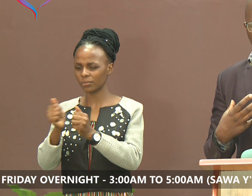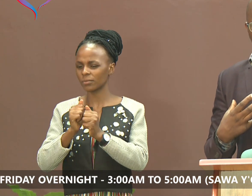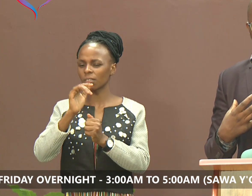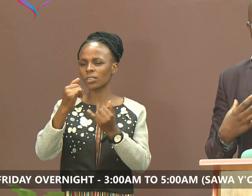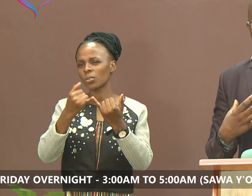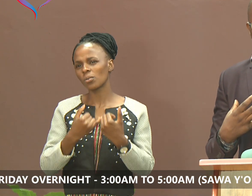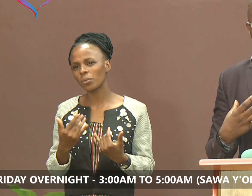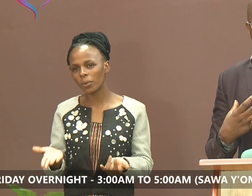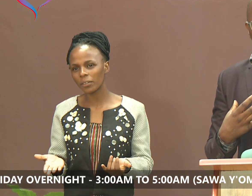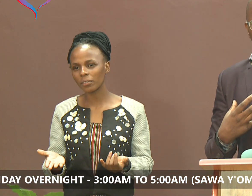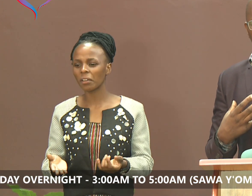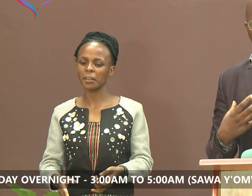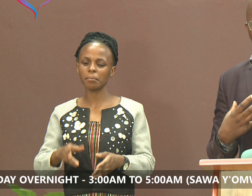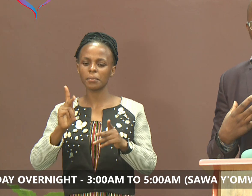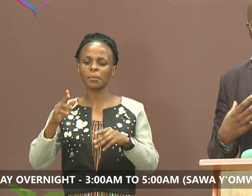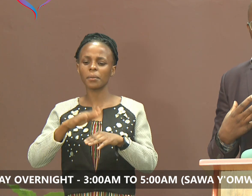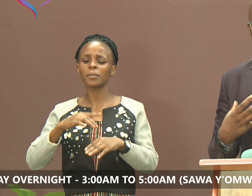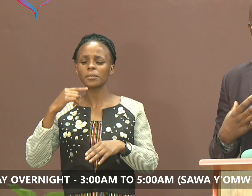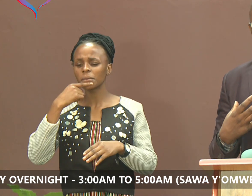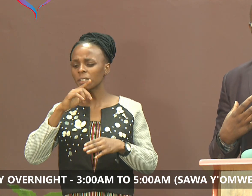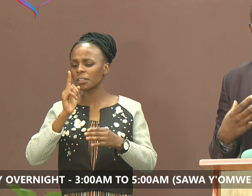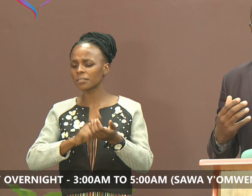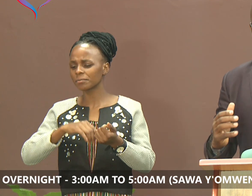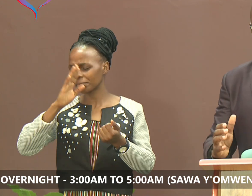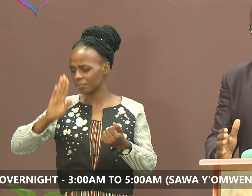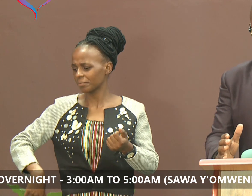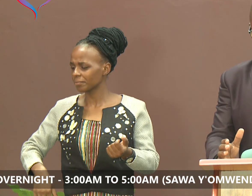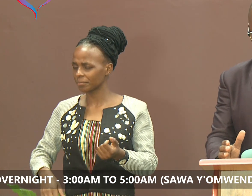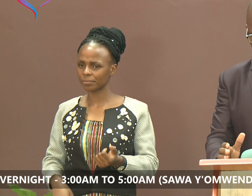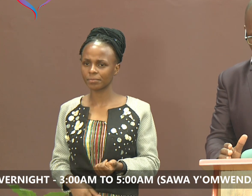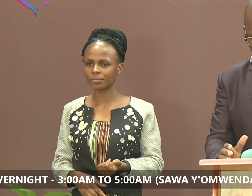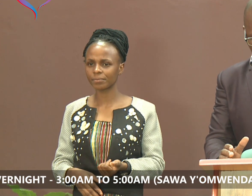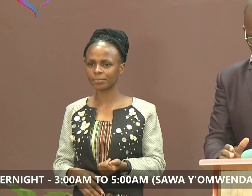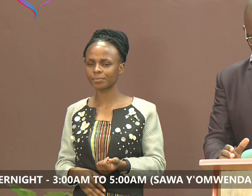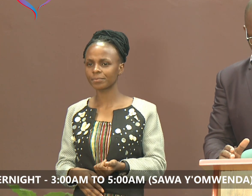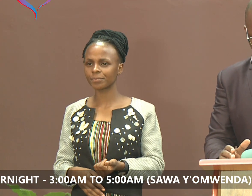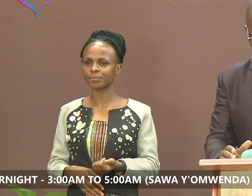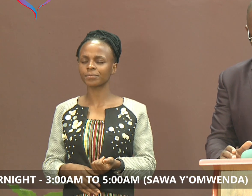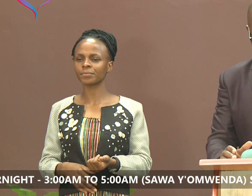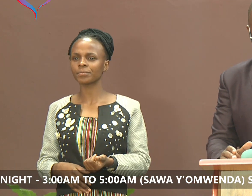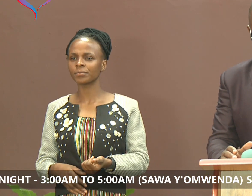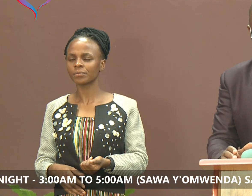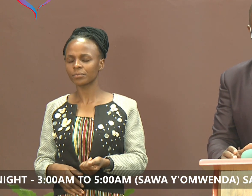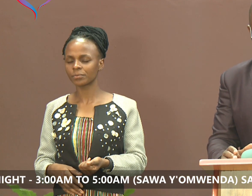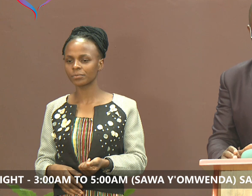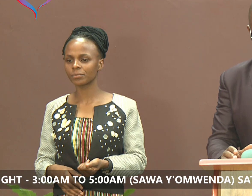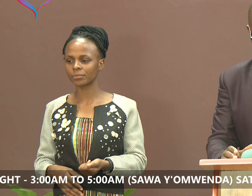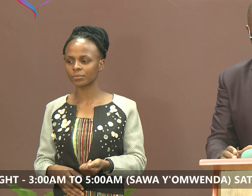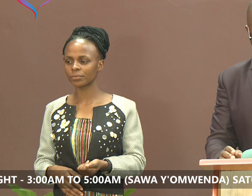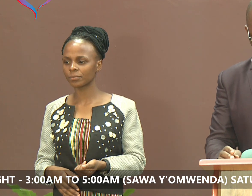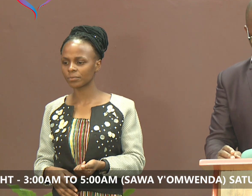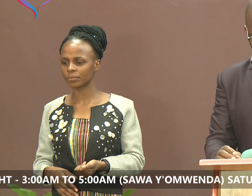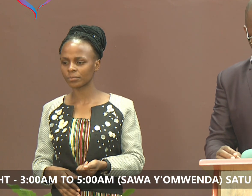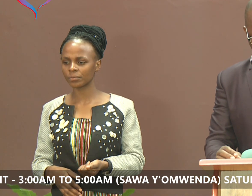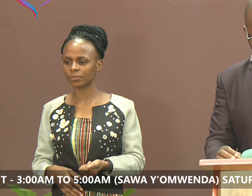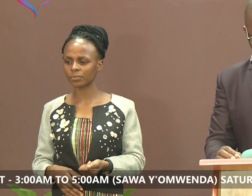okucheckinga okulaba obufumbo bwaba bukyatambula bulungi. Kyenasoosa okwogerako kwe kubeera n'omukwano omuntu akuli okumpi nga mukolera wamu.